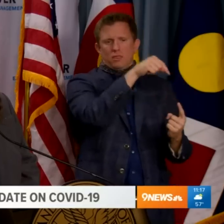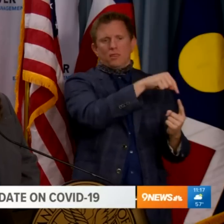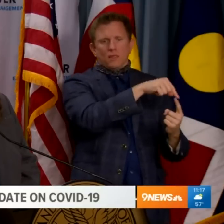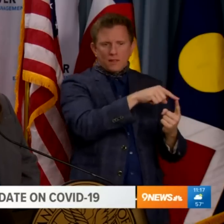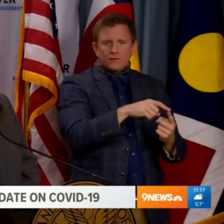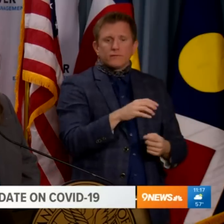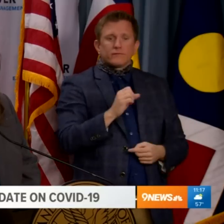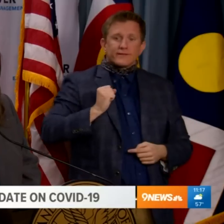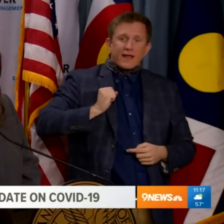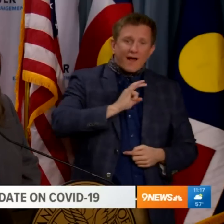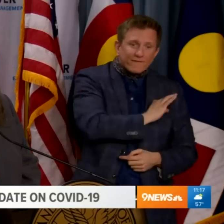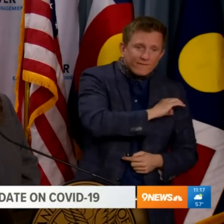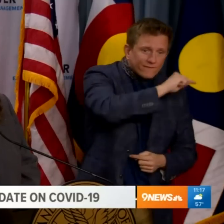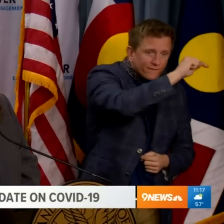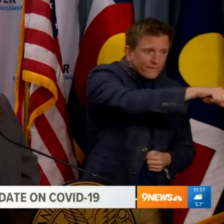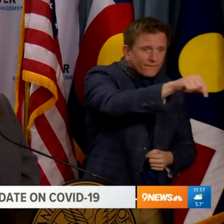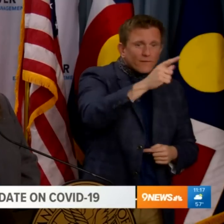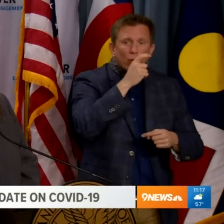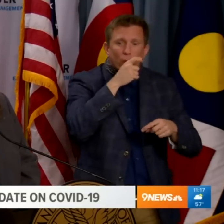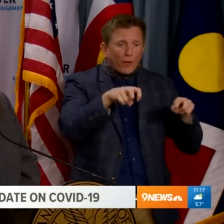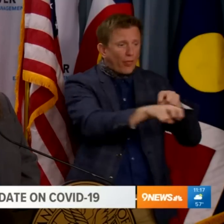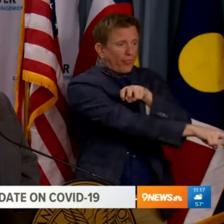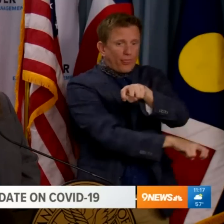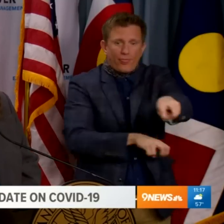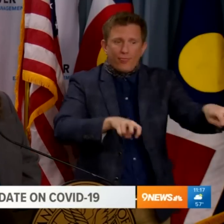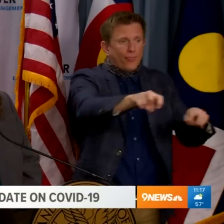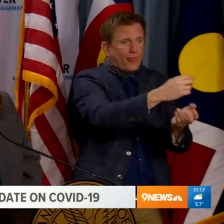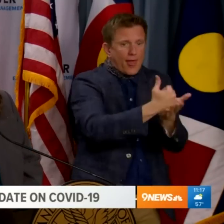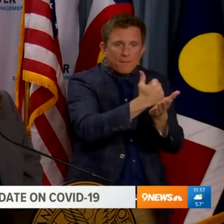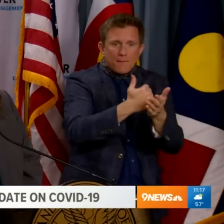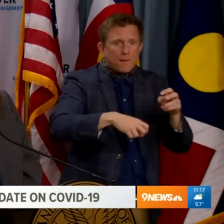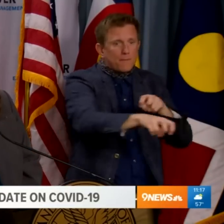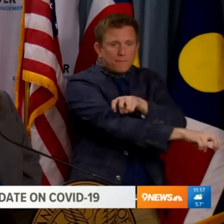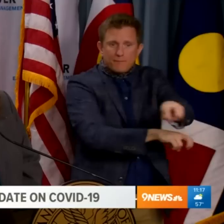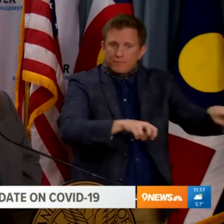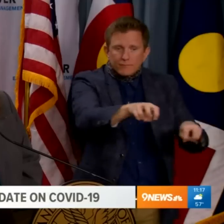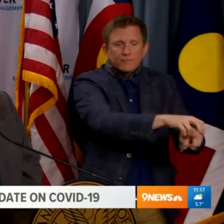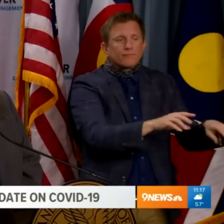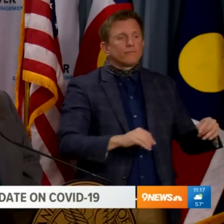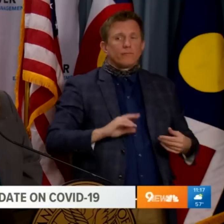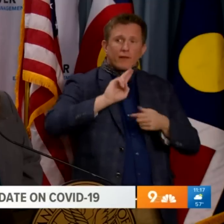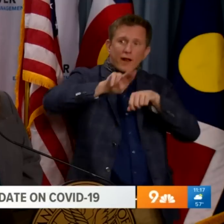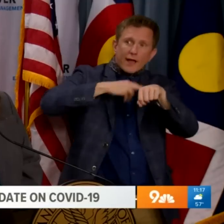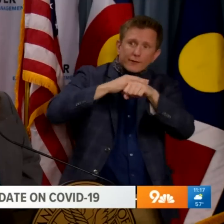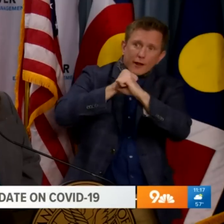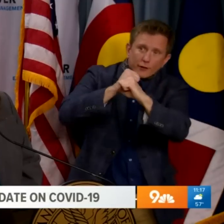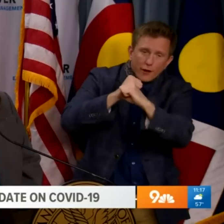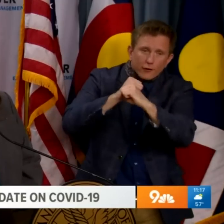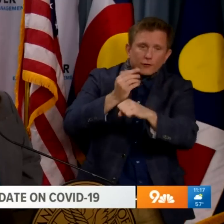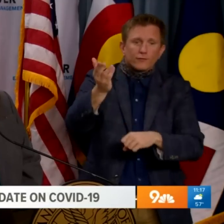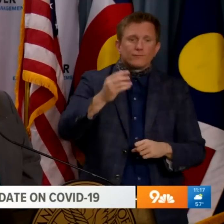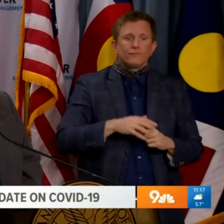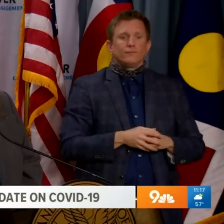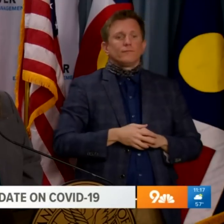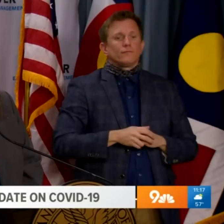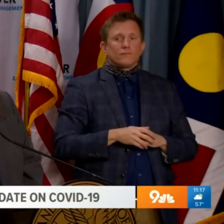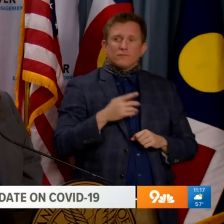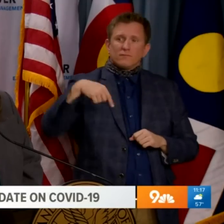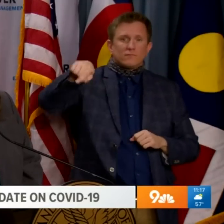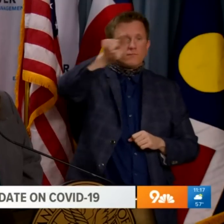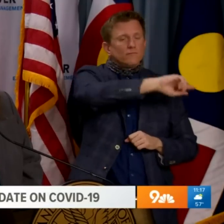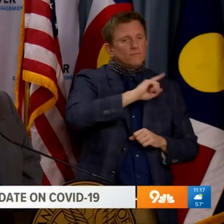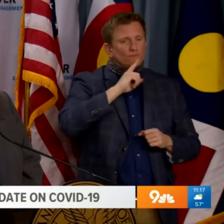left. I just want to thank again the Homeless Leadership Council, the staff who have been redeployed to these shelter missions, and to